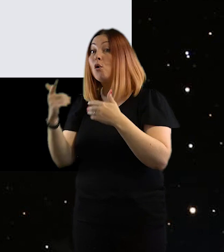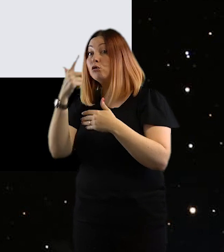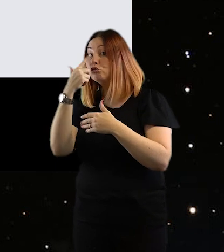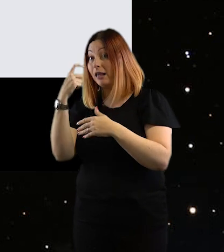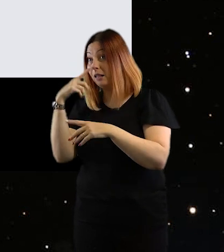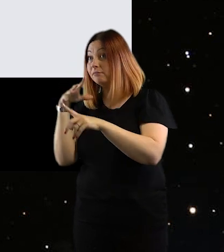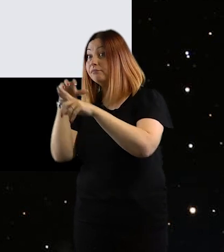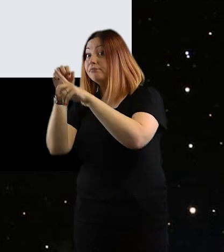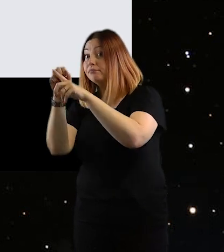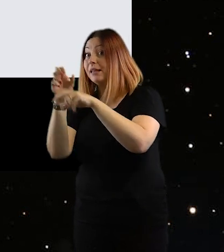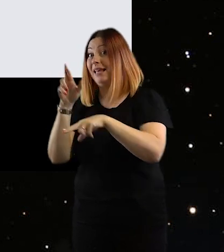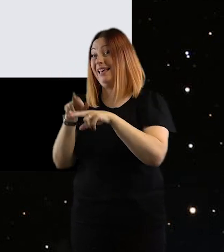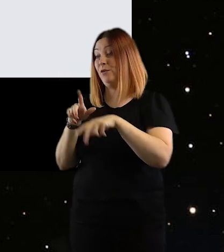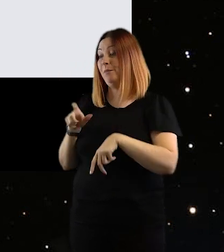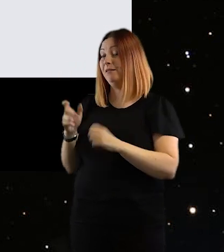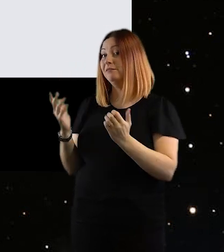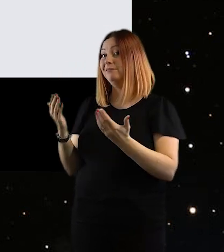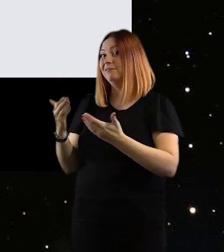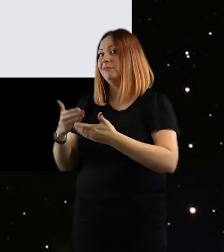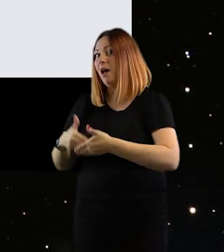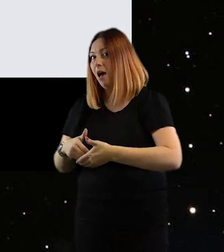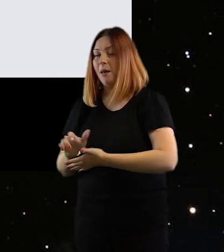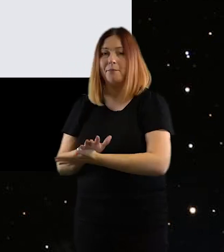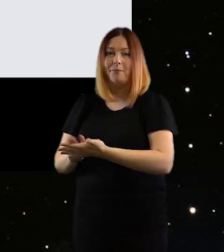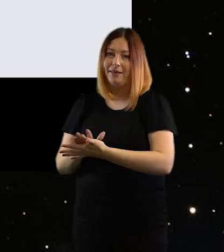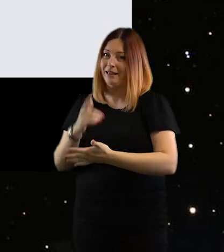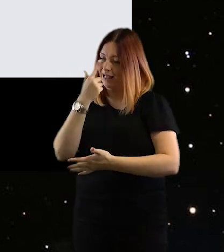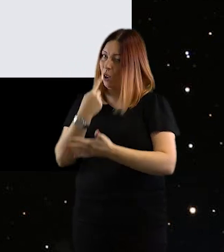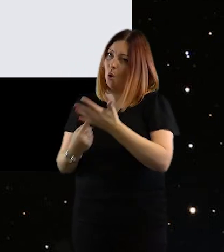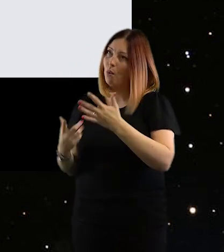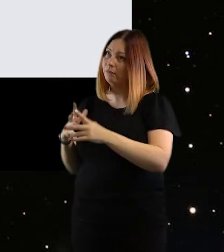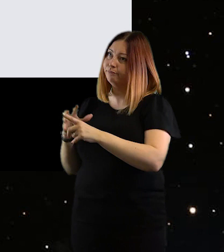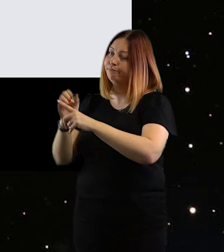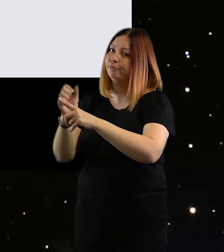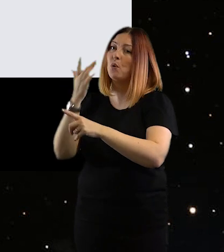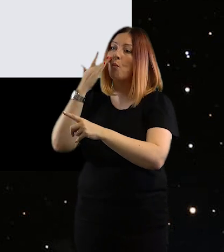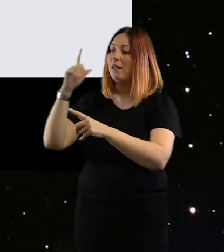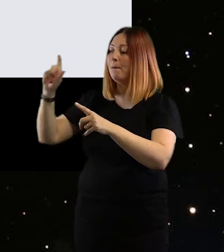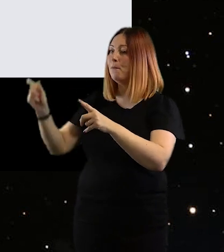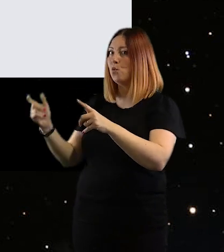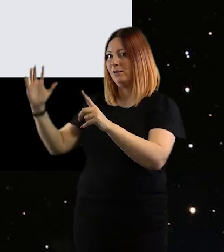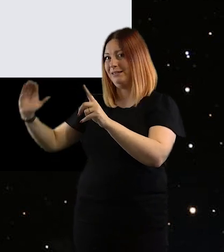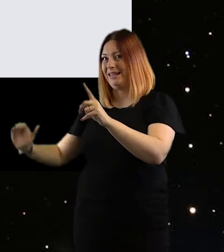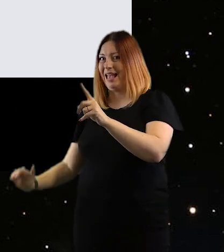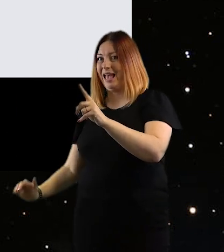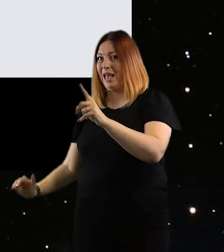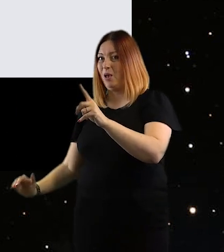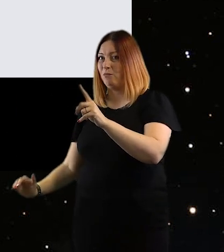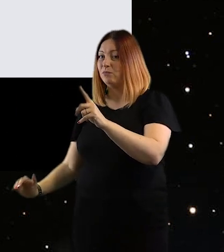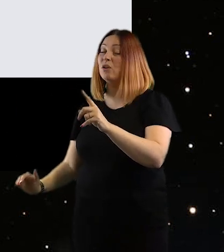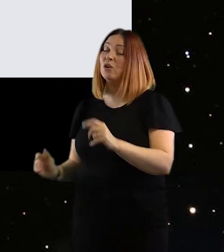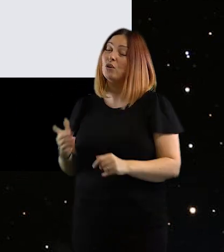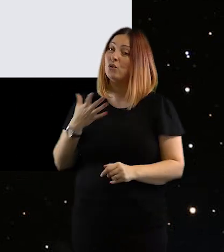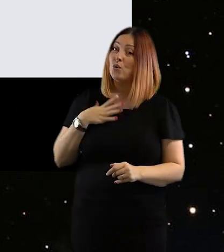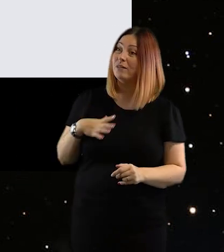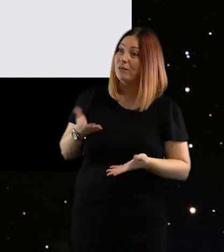dark, it's only going to be able to take that when the moon is down. So it's about giving the telescope as much chance, but making